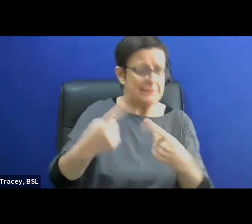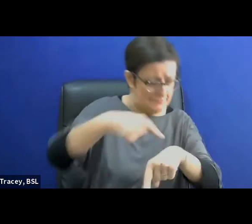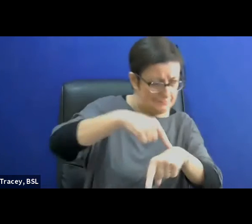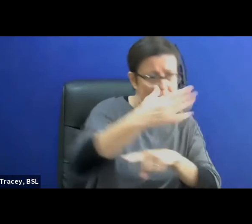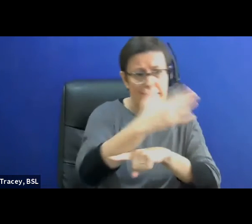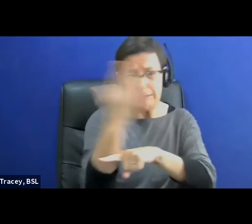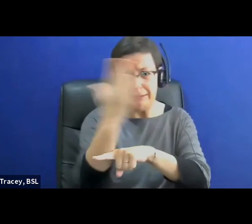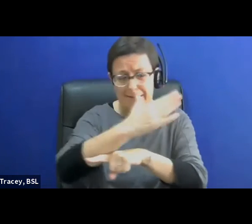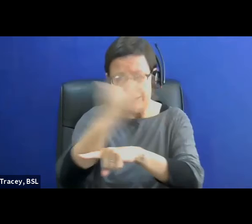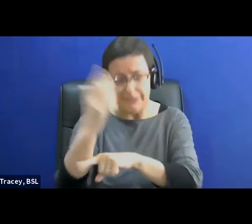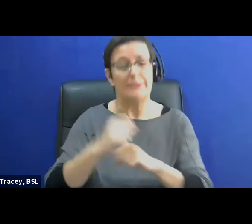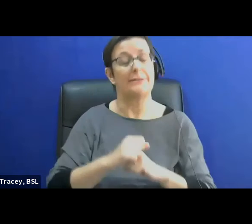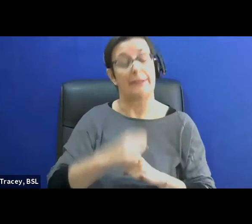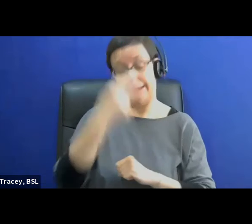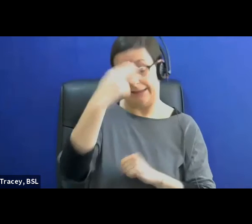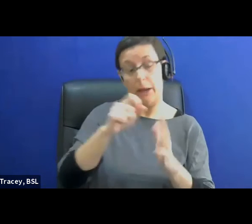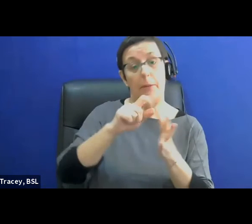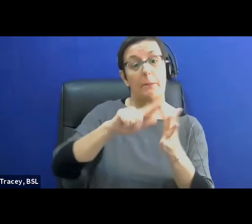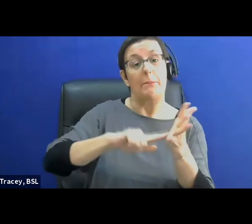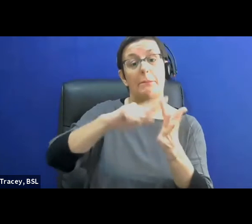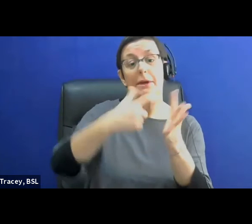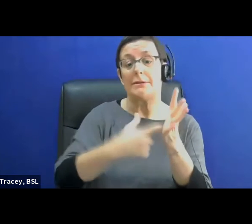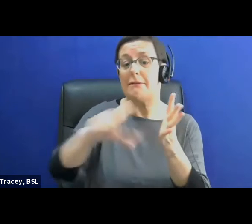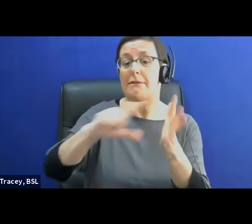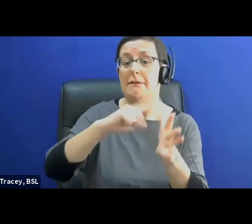over 35 years experience in the construction and property